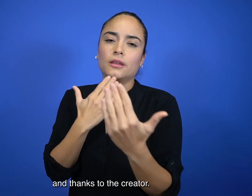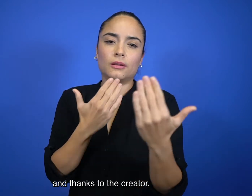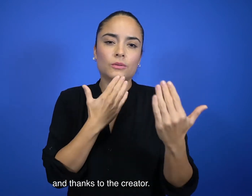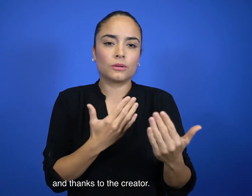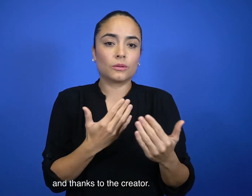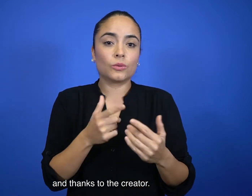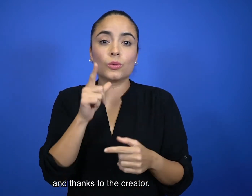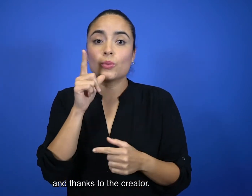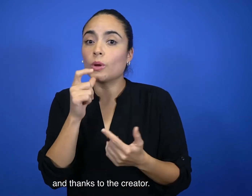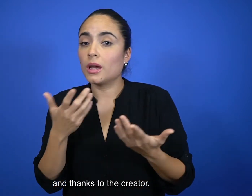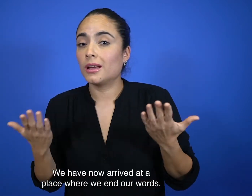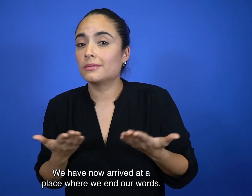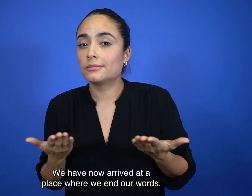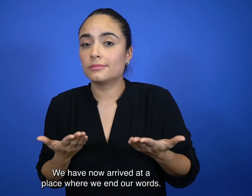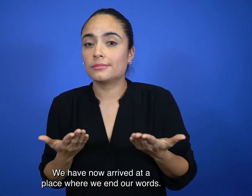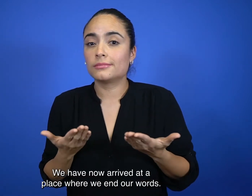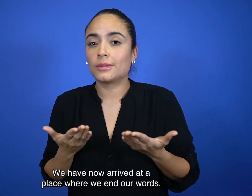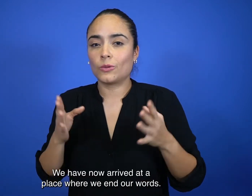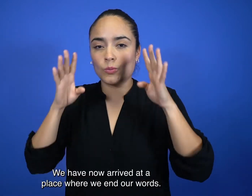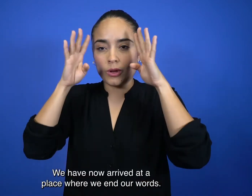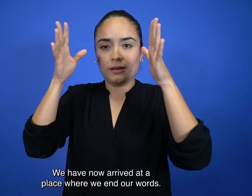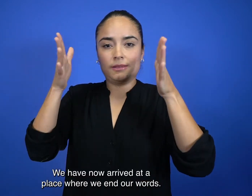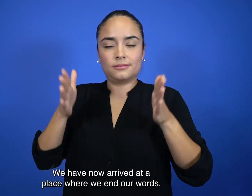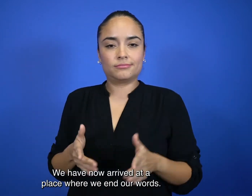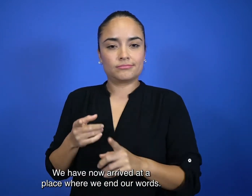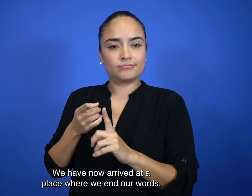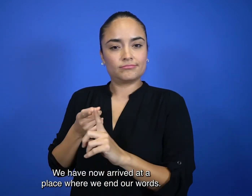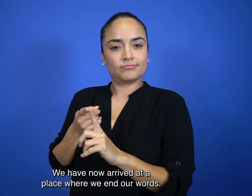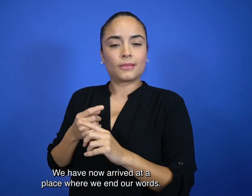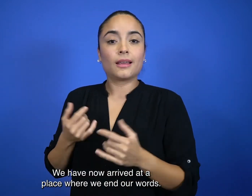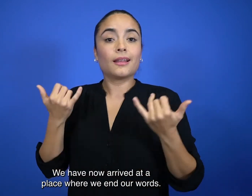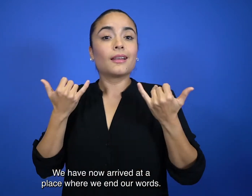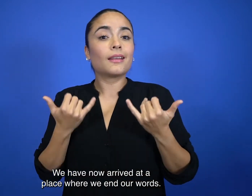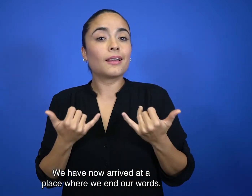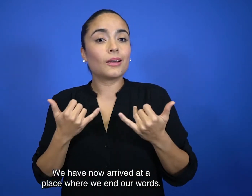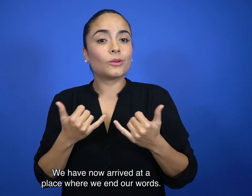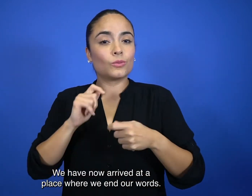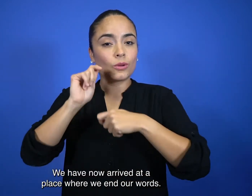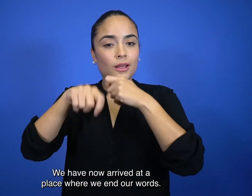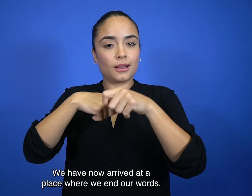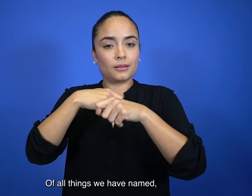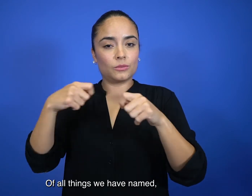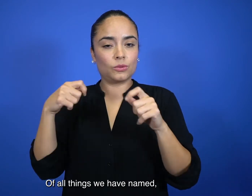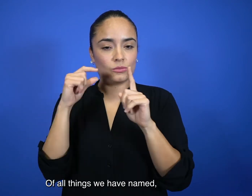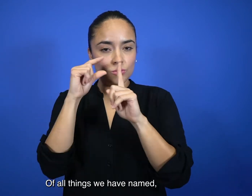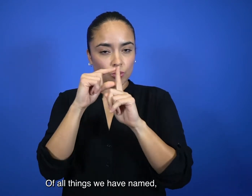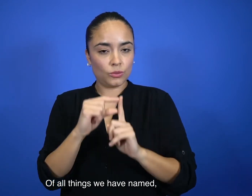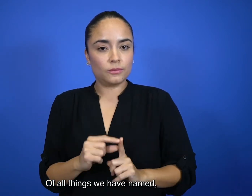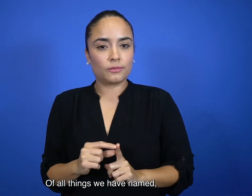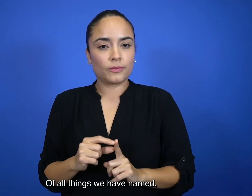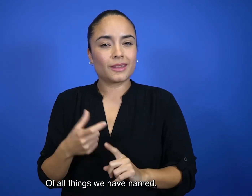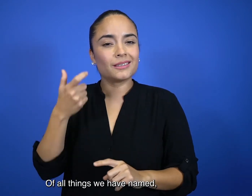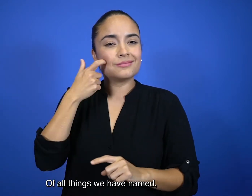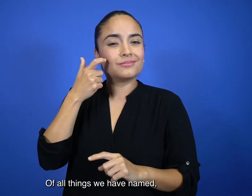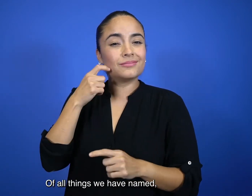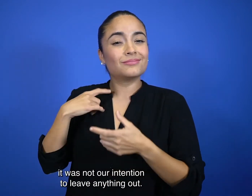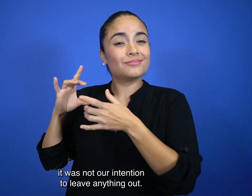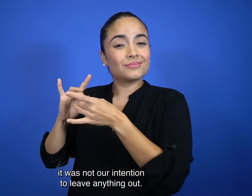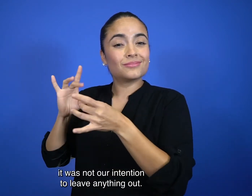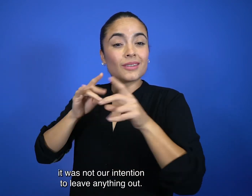Creator. We have now arrived at a place where we end our words. Of all things we have named, it was not our